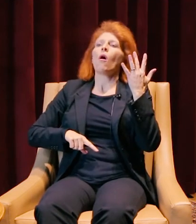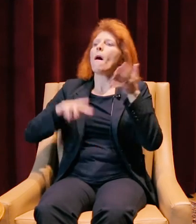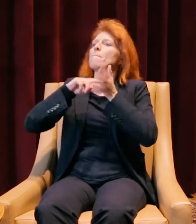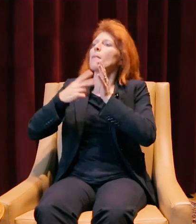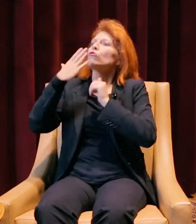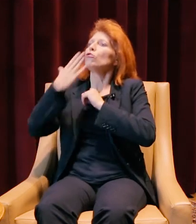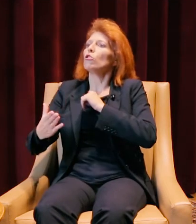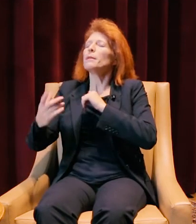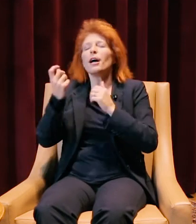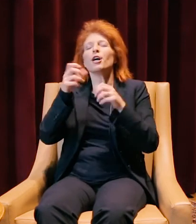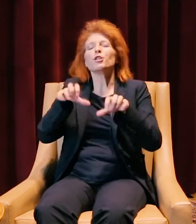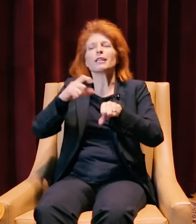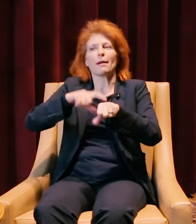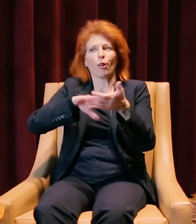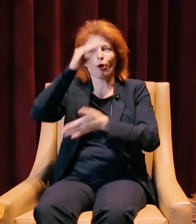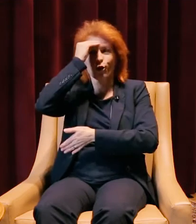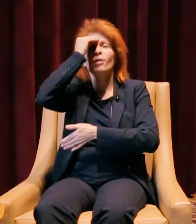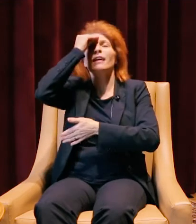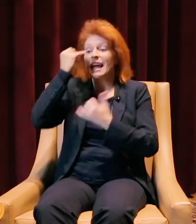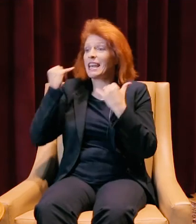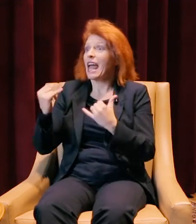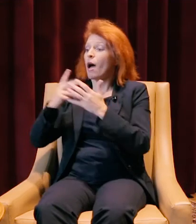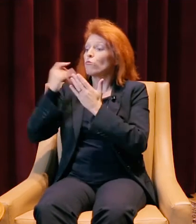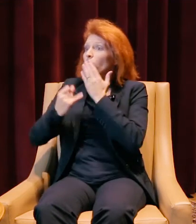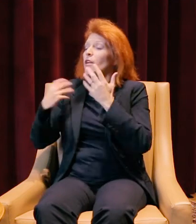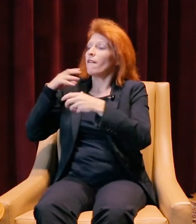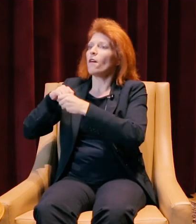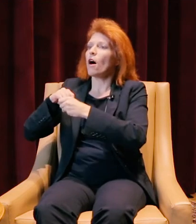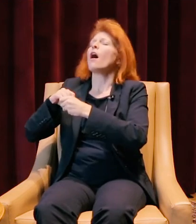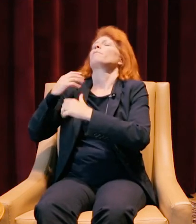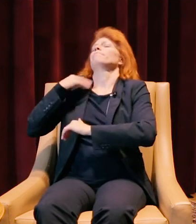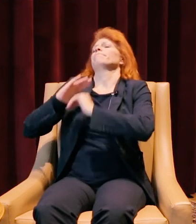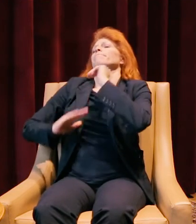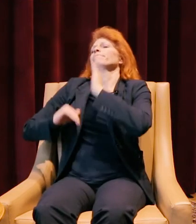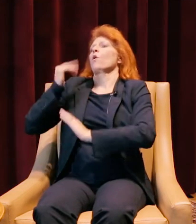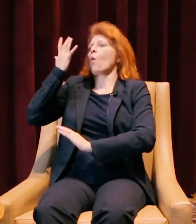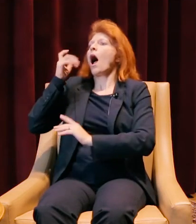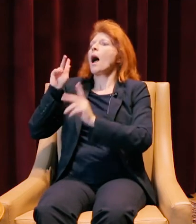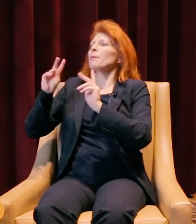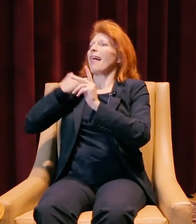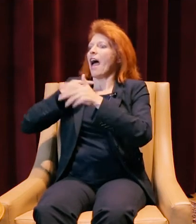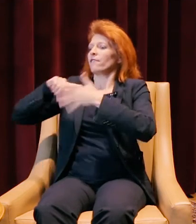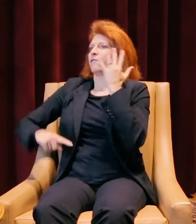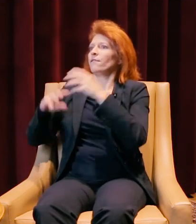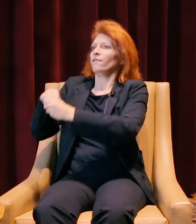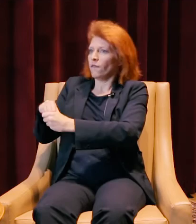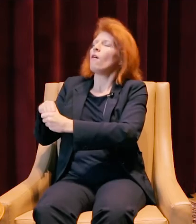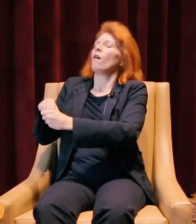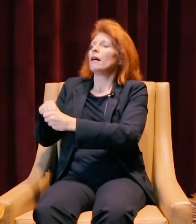took a couple of years to learn. So now the projects that I'm involved in, I have great comfort with, and I'm really enjoying them. So like many